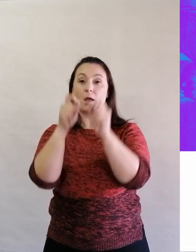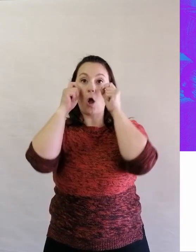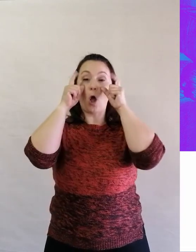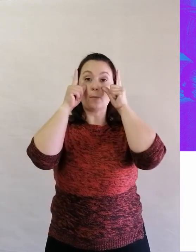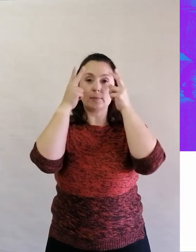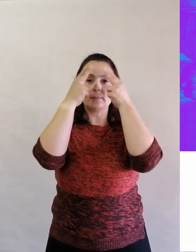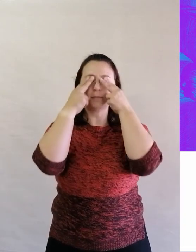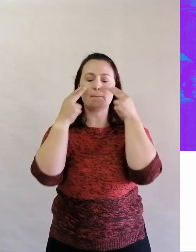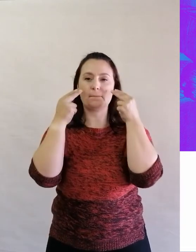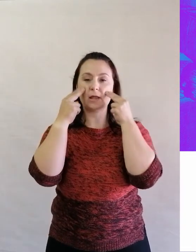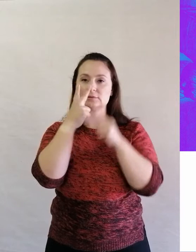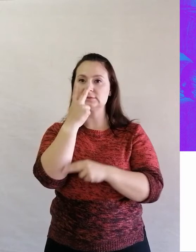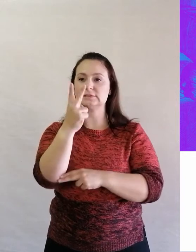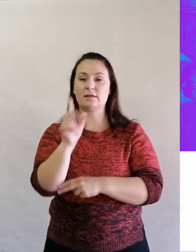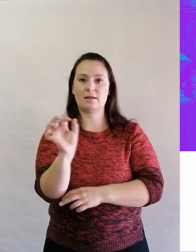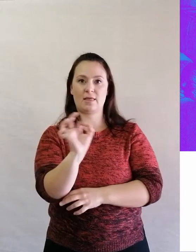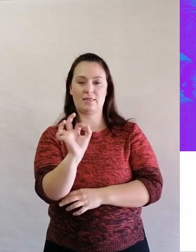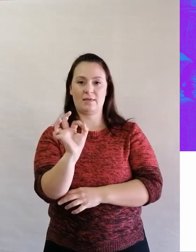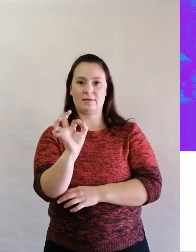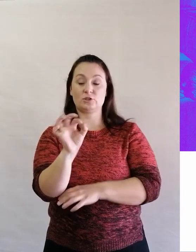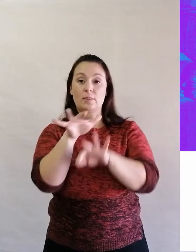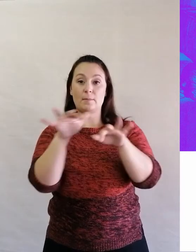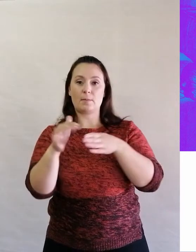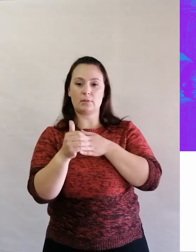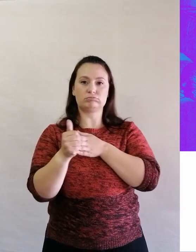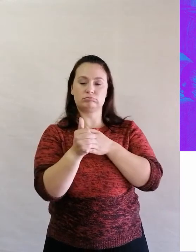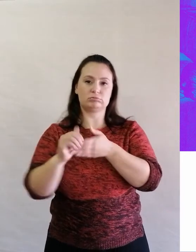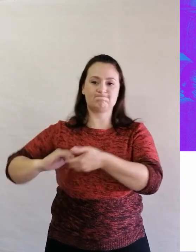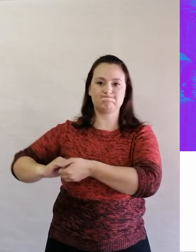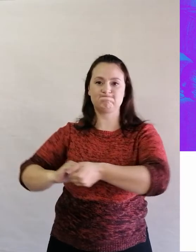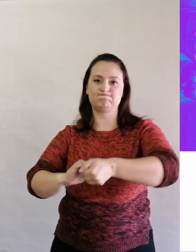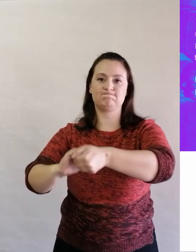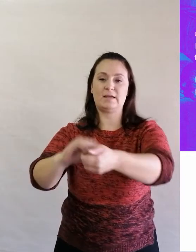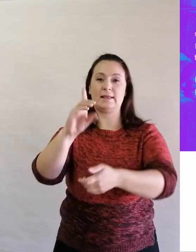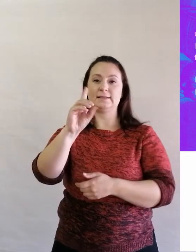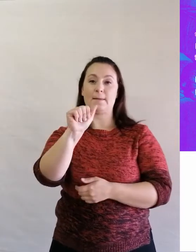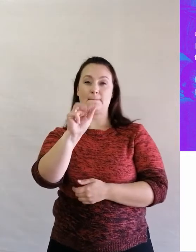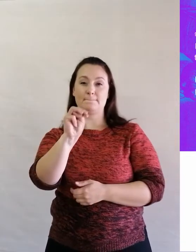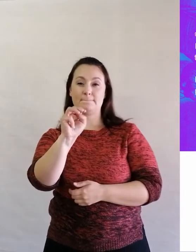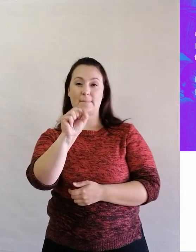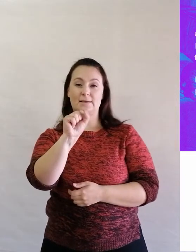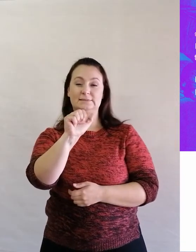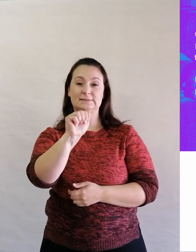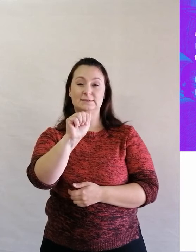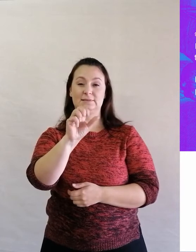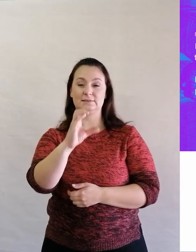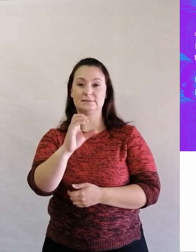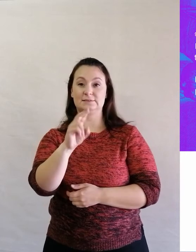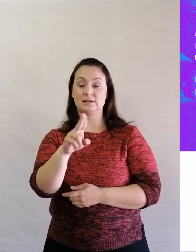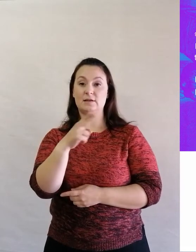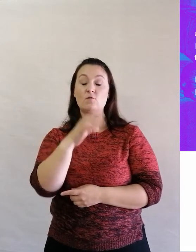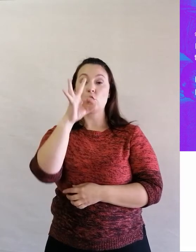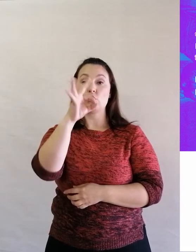nothing. So they led him by the hand and brought him into Damascus. And for 3 days he was without sight and neither